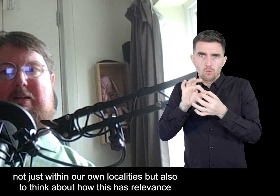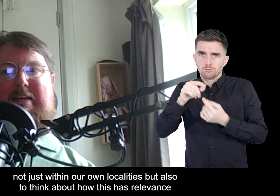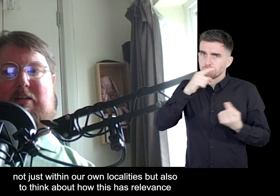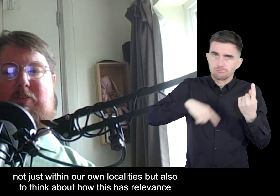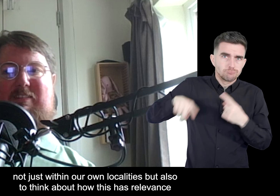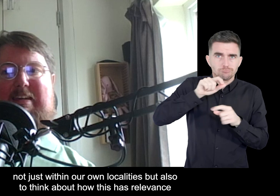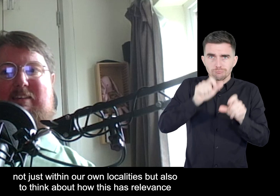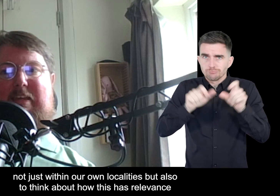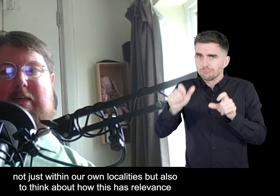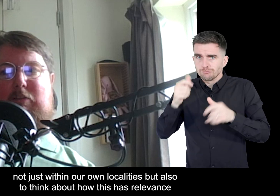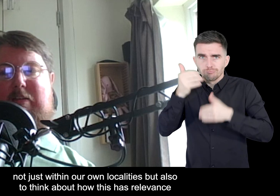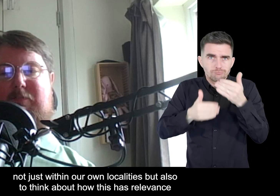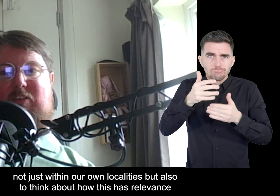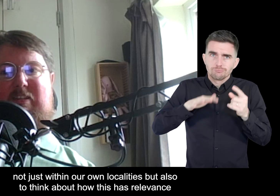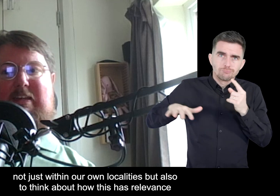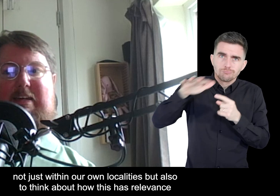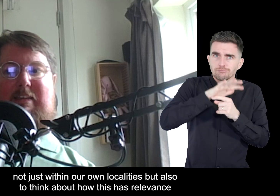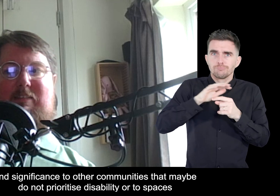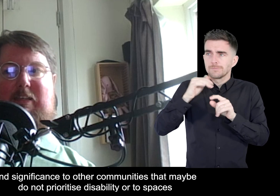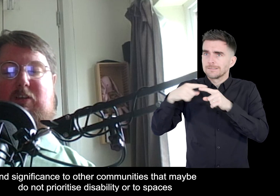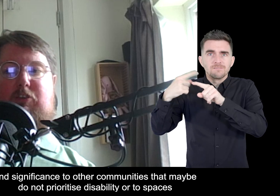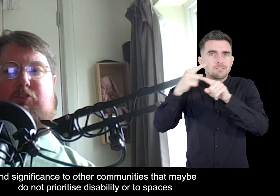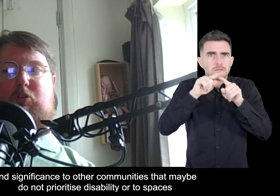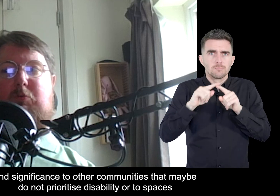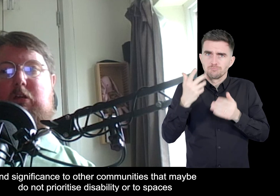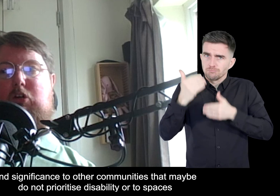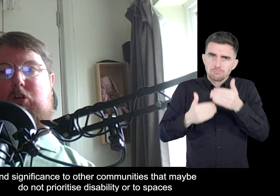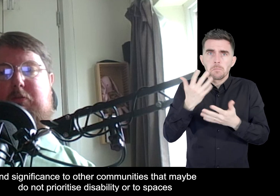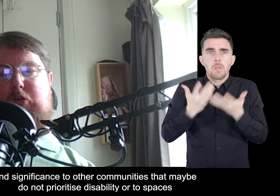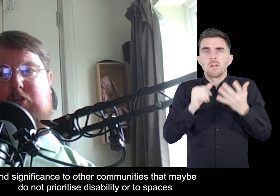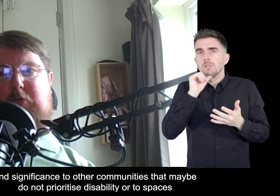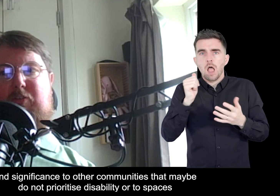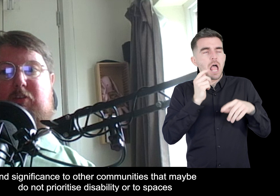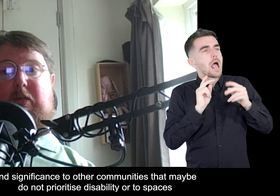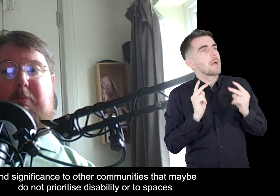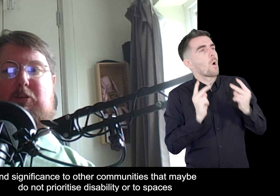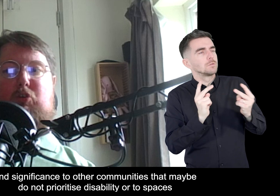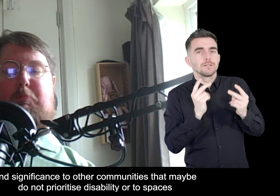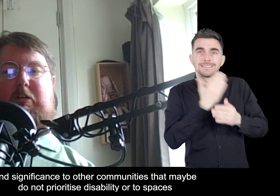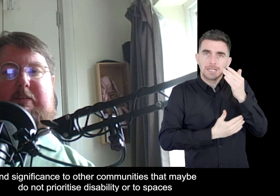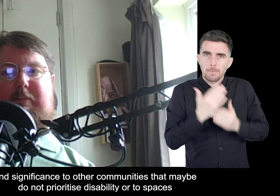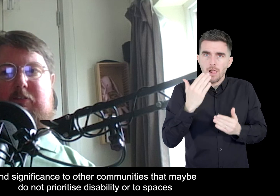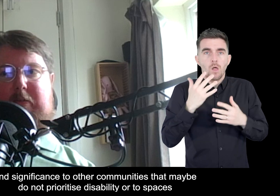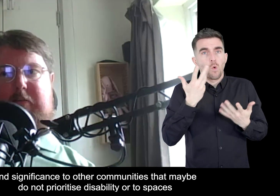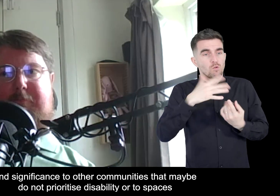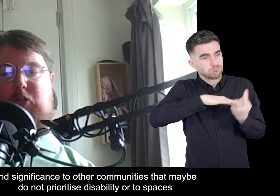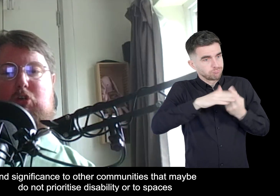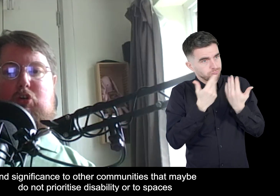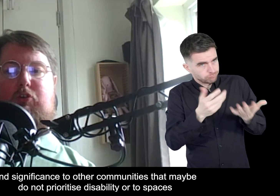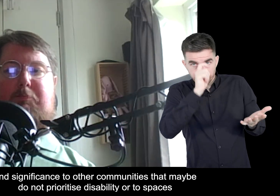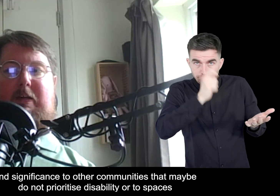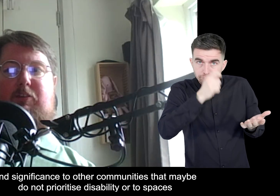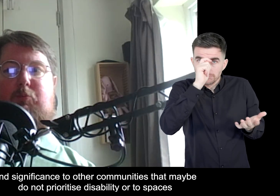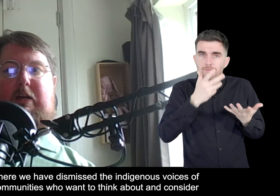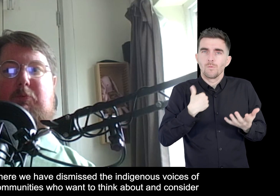to think about how this has relevance and significance to other communities that maybe do not prioritize disability,